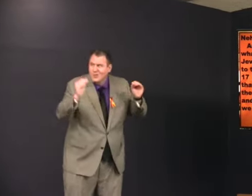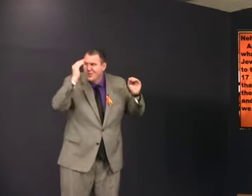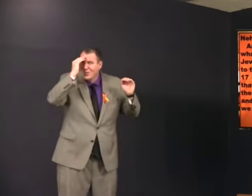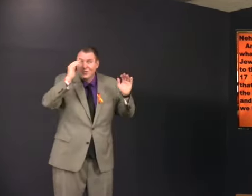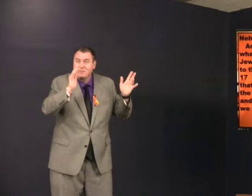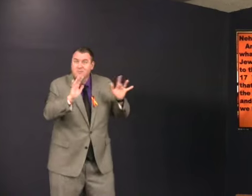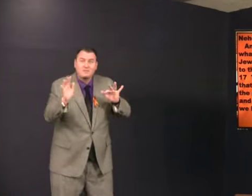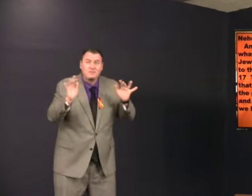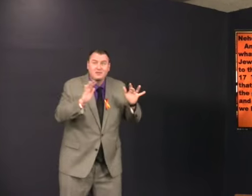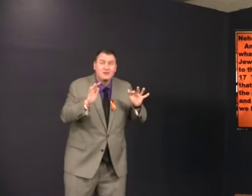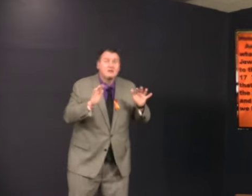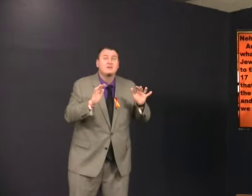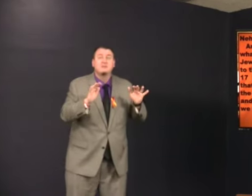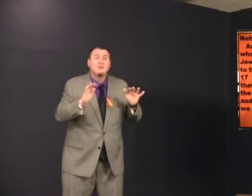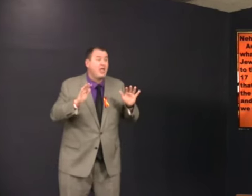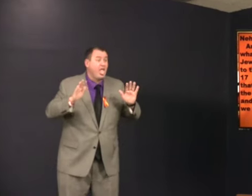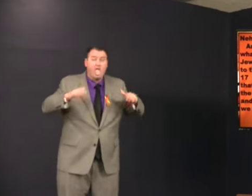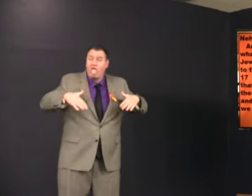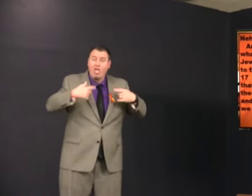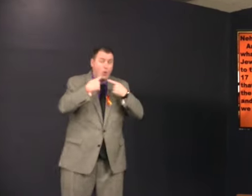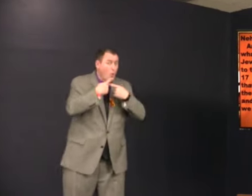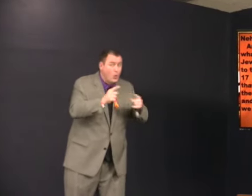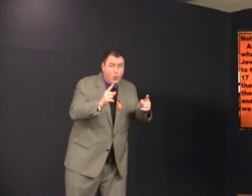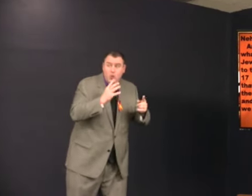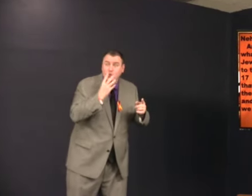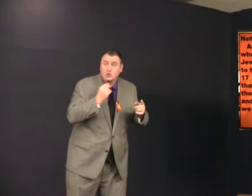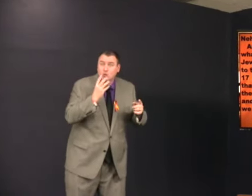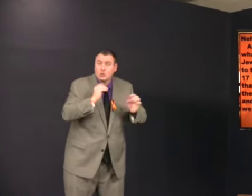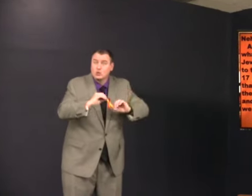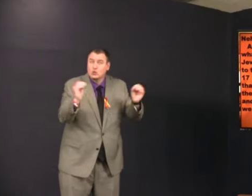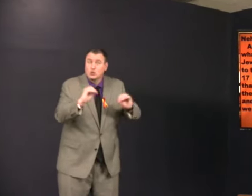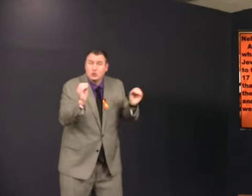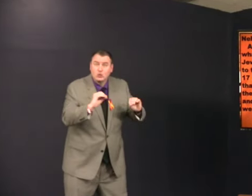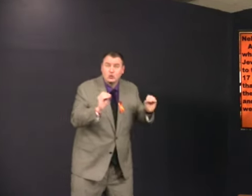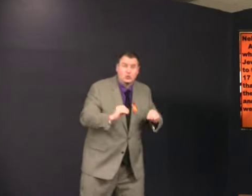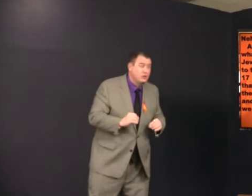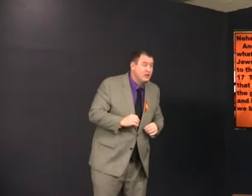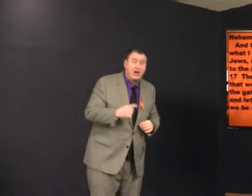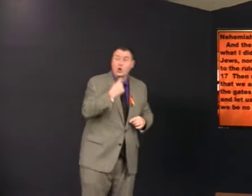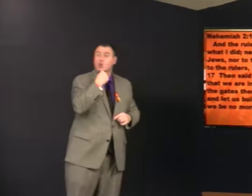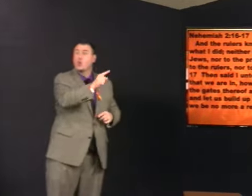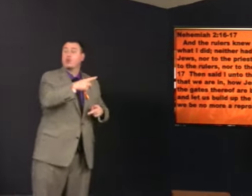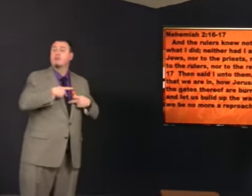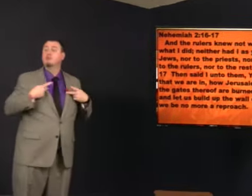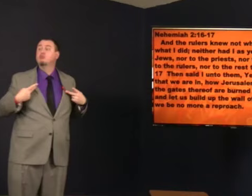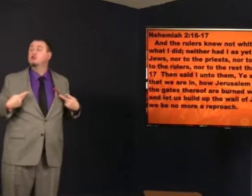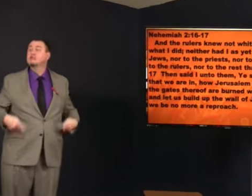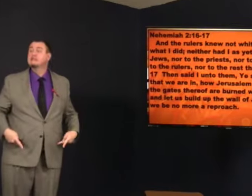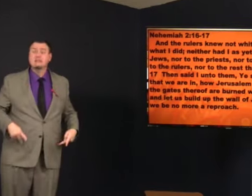They didn't know what I did. Neither had I yet told it to the Jews, nor to the priests,